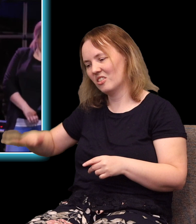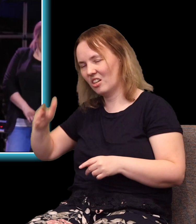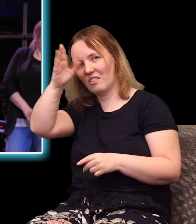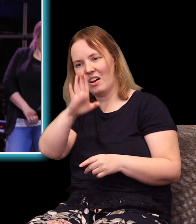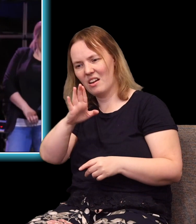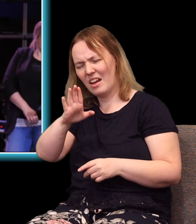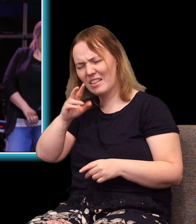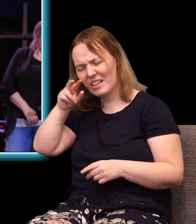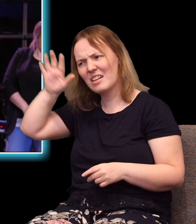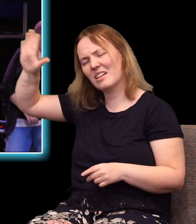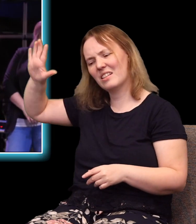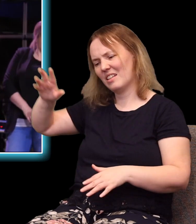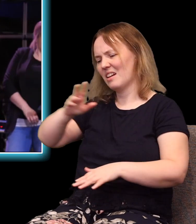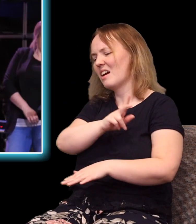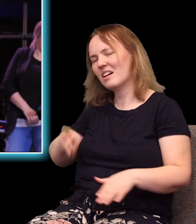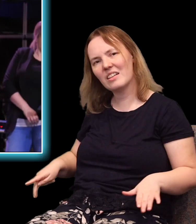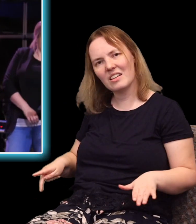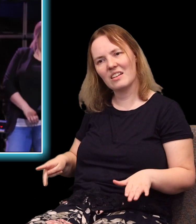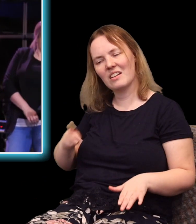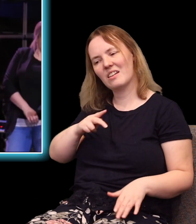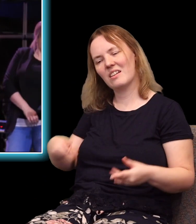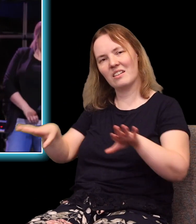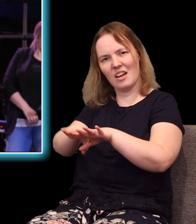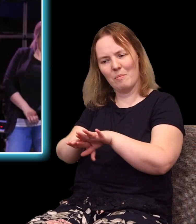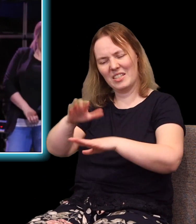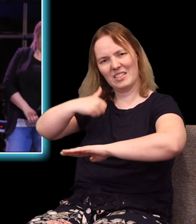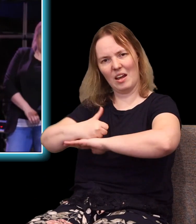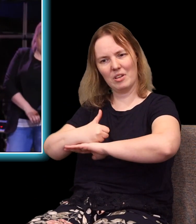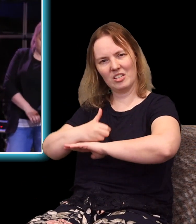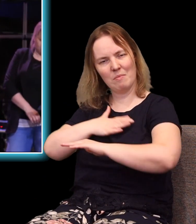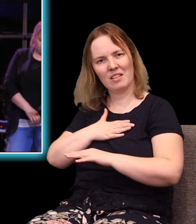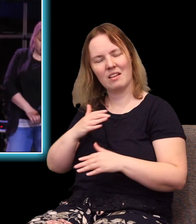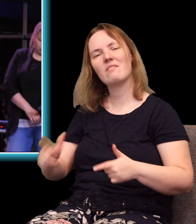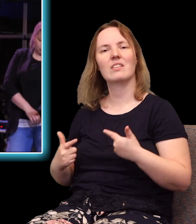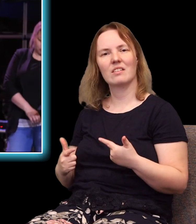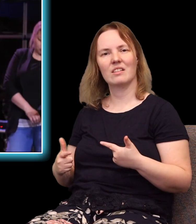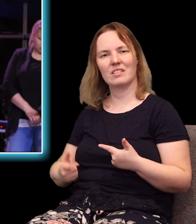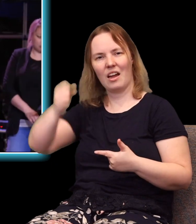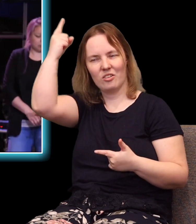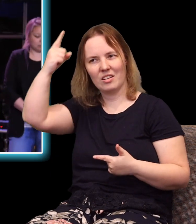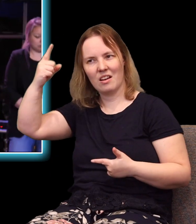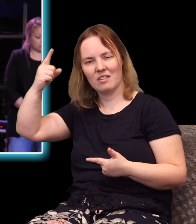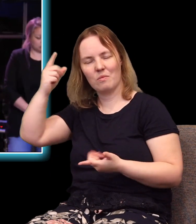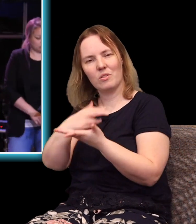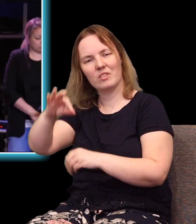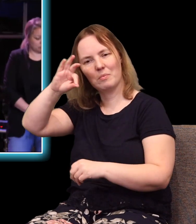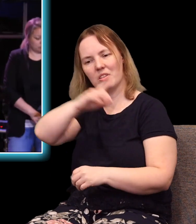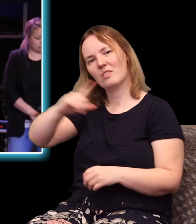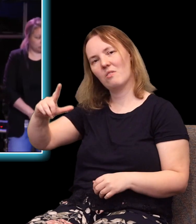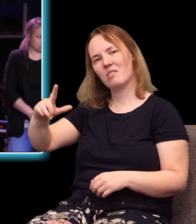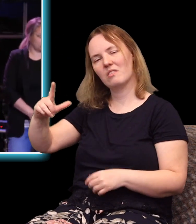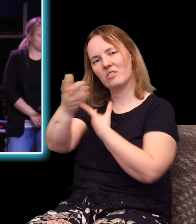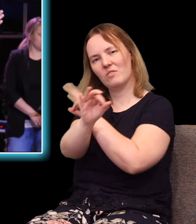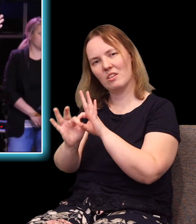way, and his kingdom's established in my life, and something different manifests from me that manifests from anybody else, because I understand that where the Spirit is